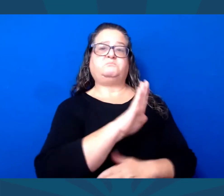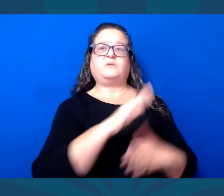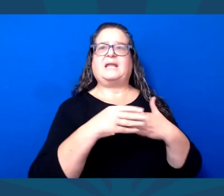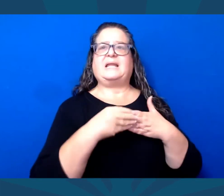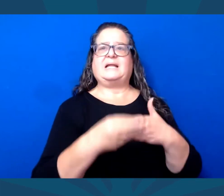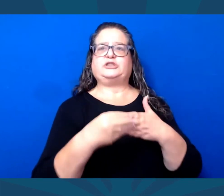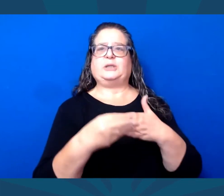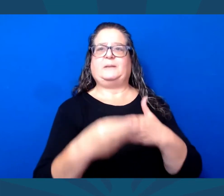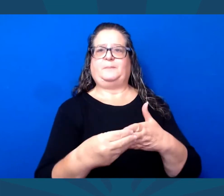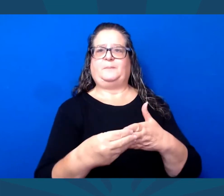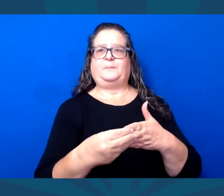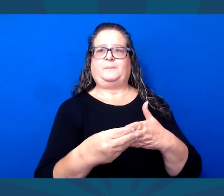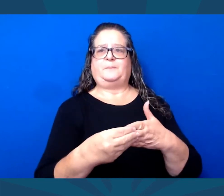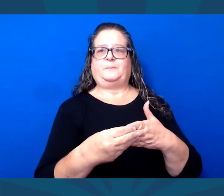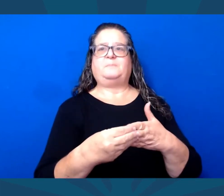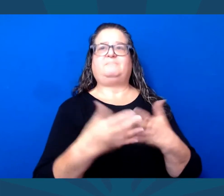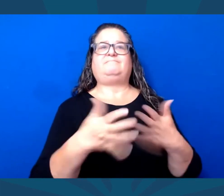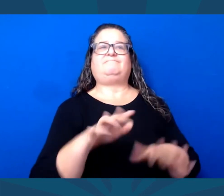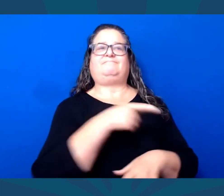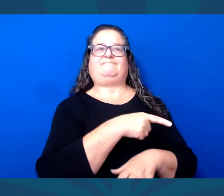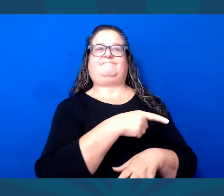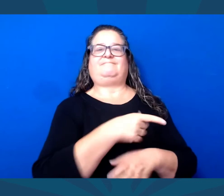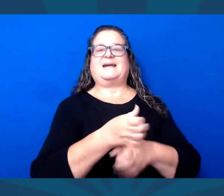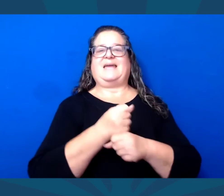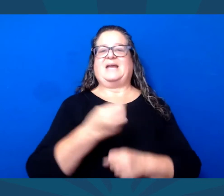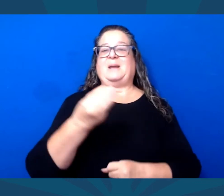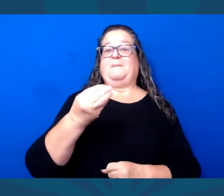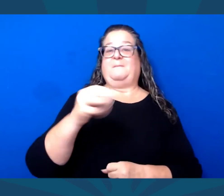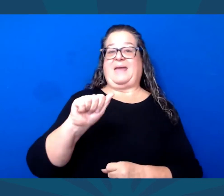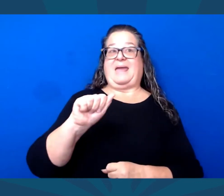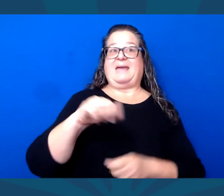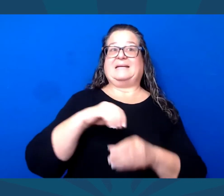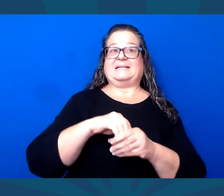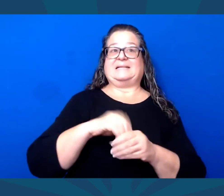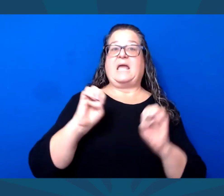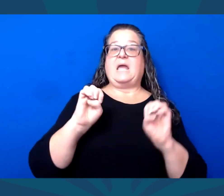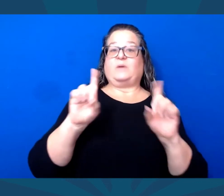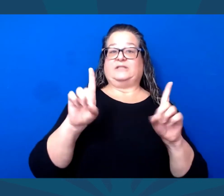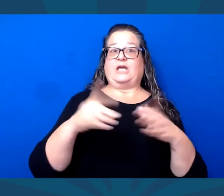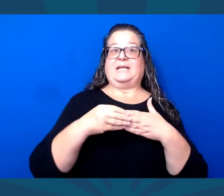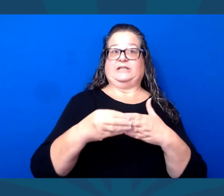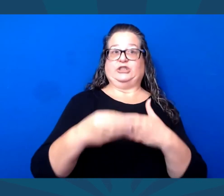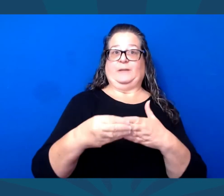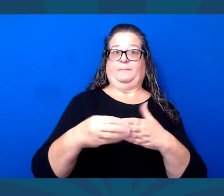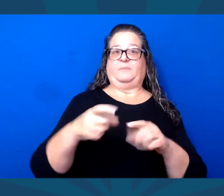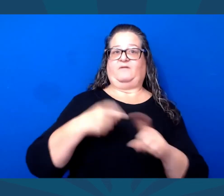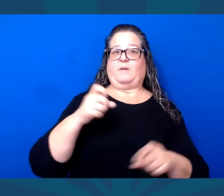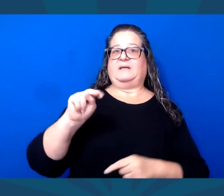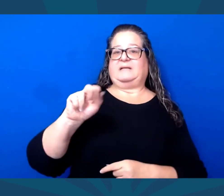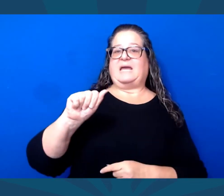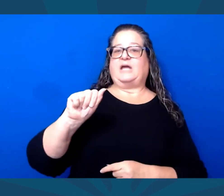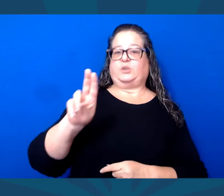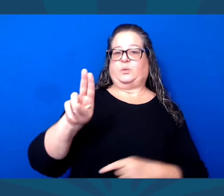leaders resonated with Michael in such a way that he obtained his master's in educational leadership through Northern Arizona